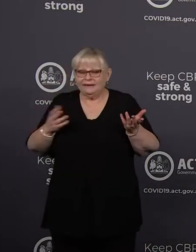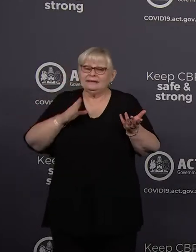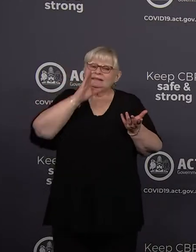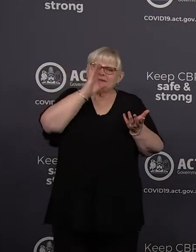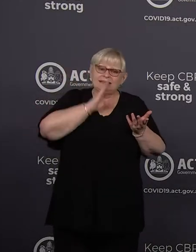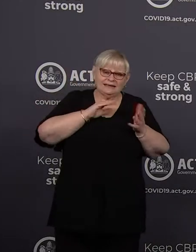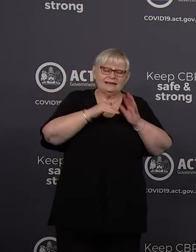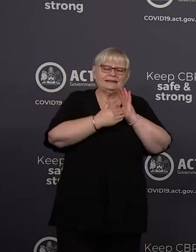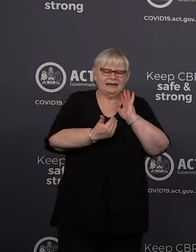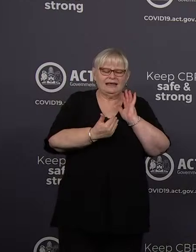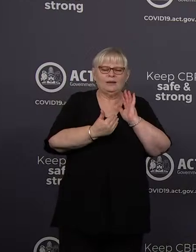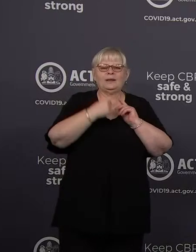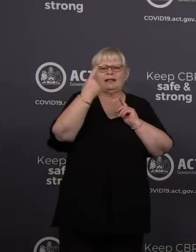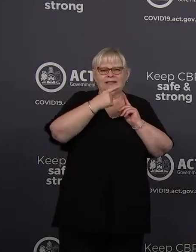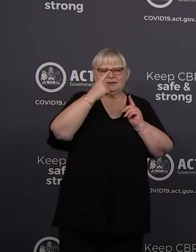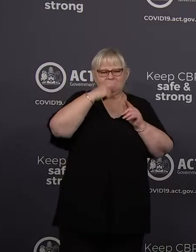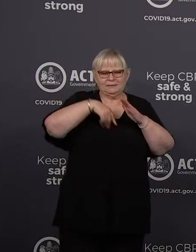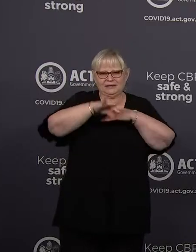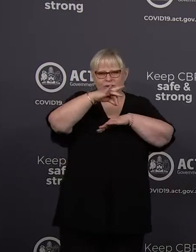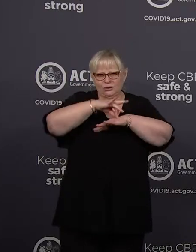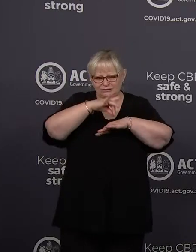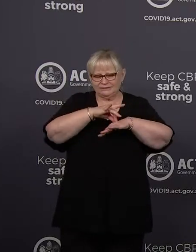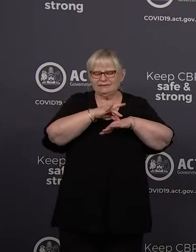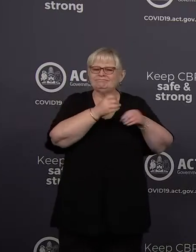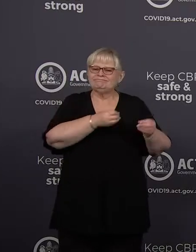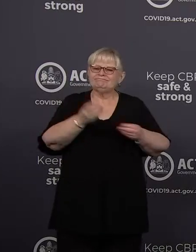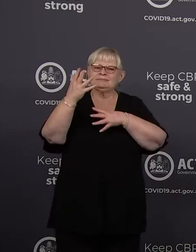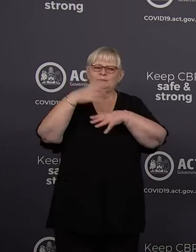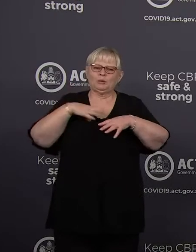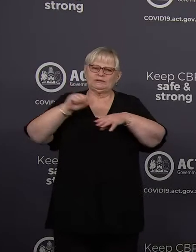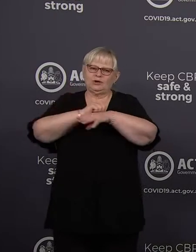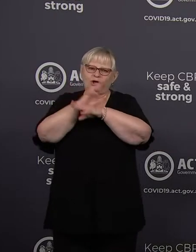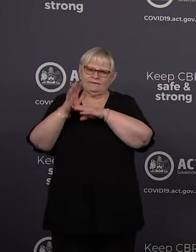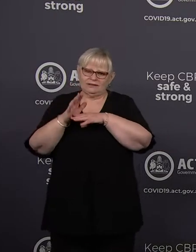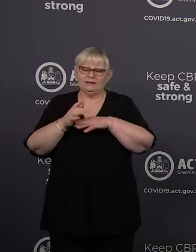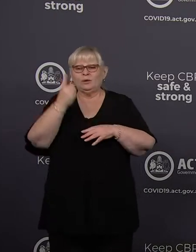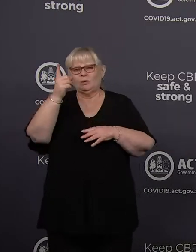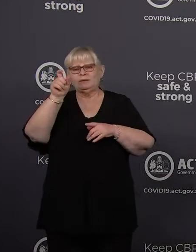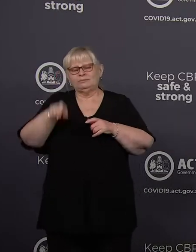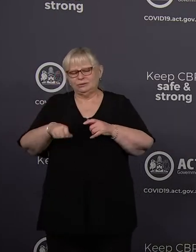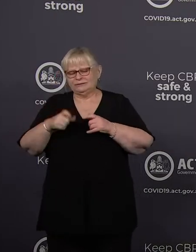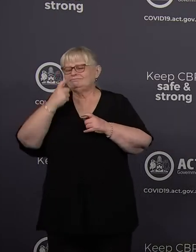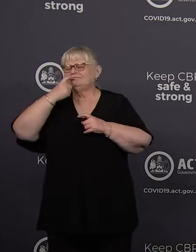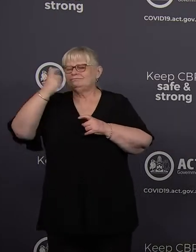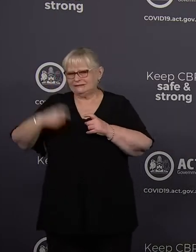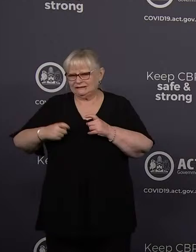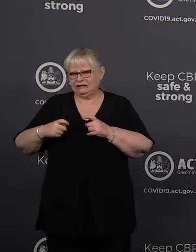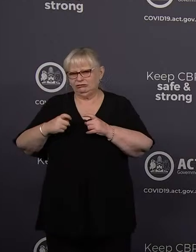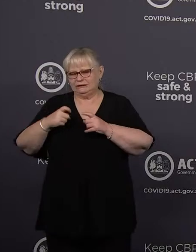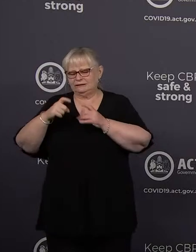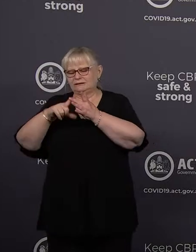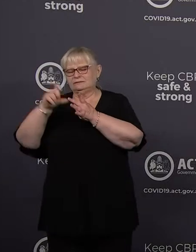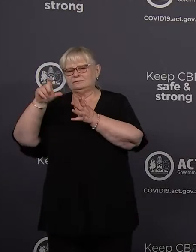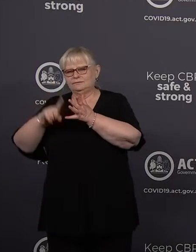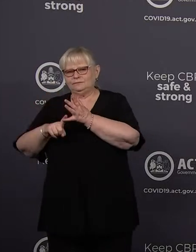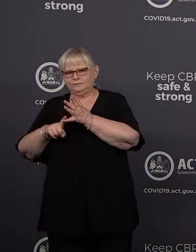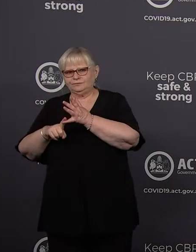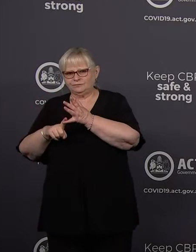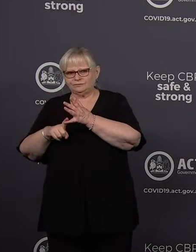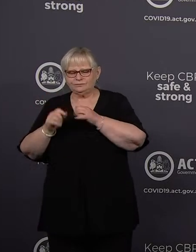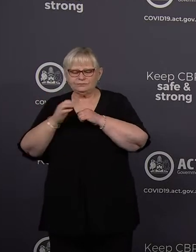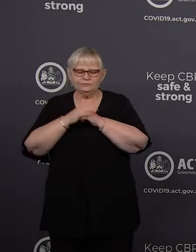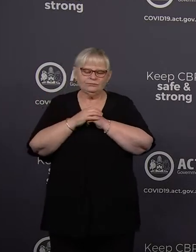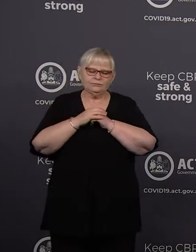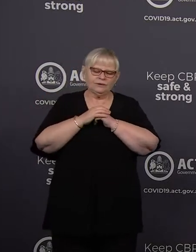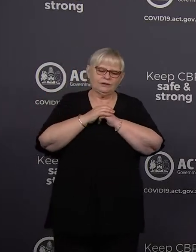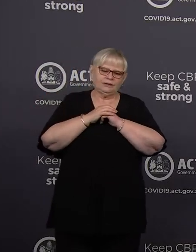Sadly, now 11 people in hospital with COVID and 1 person remaining in intensive care in a